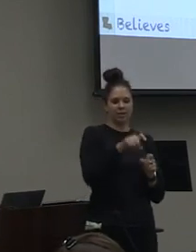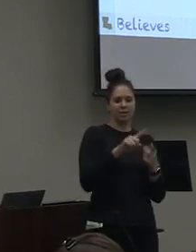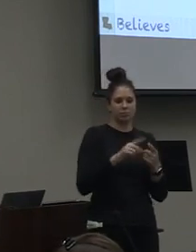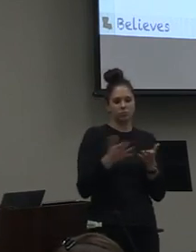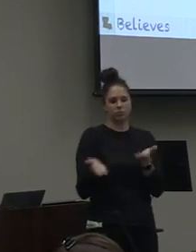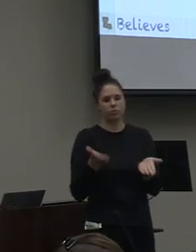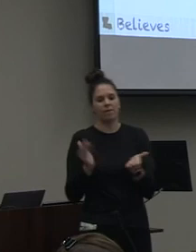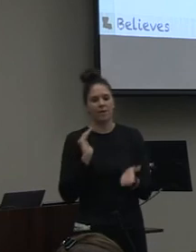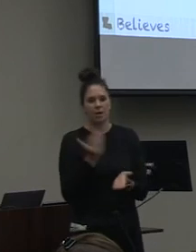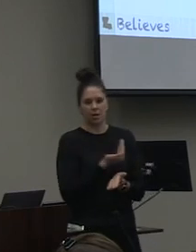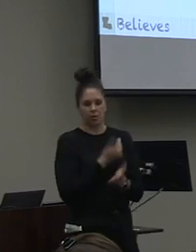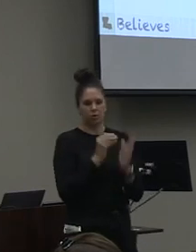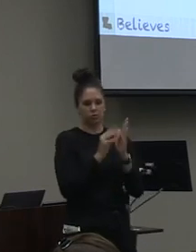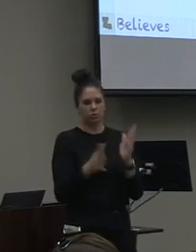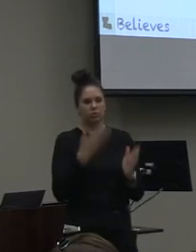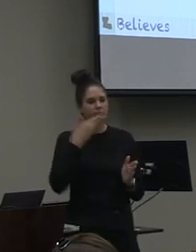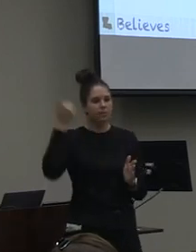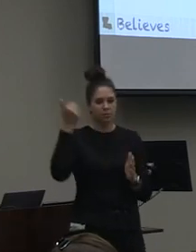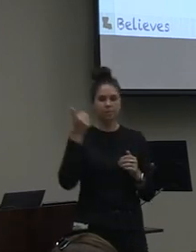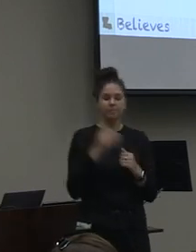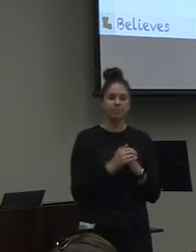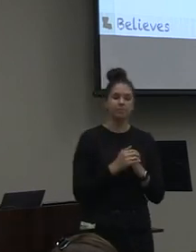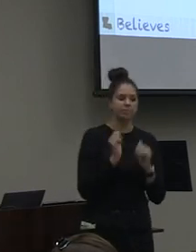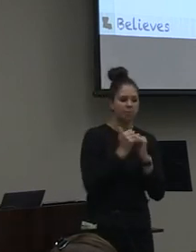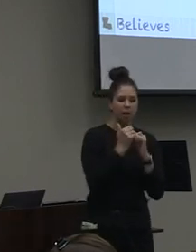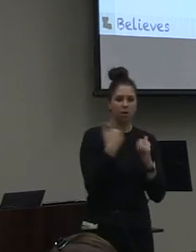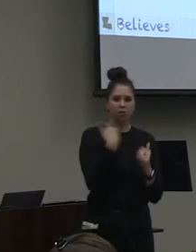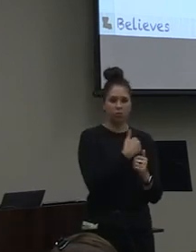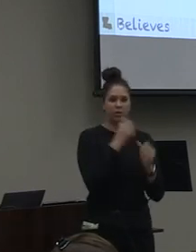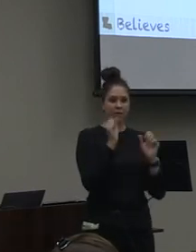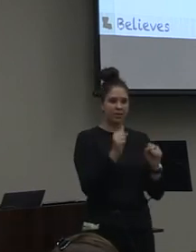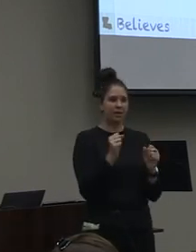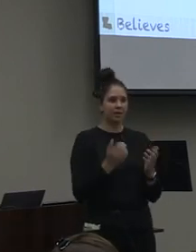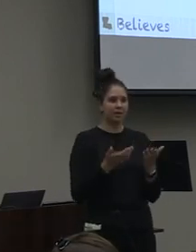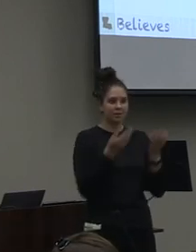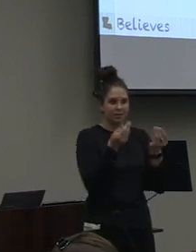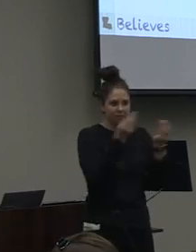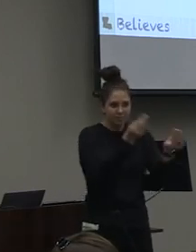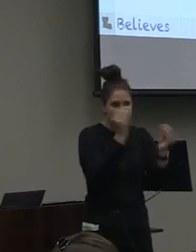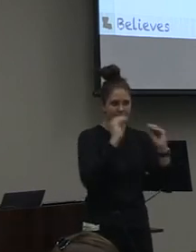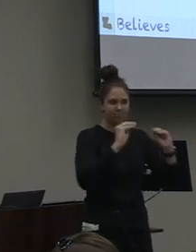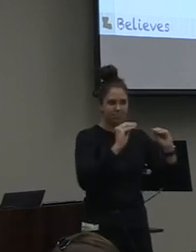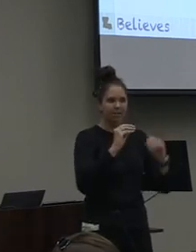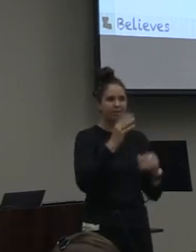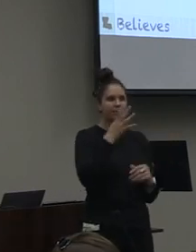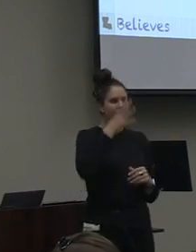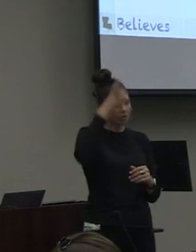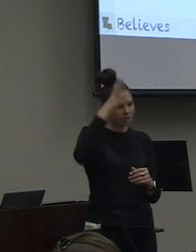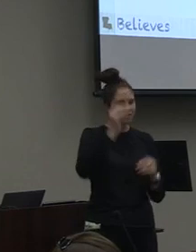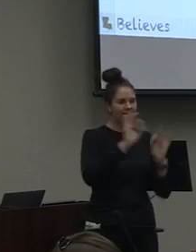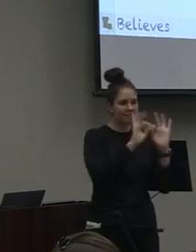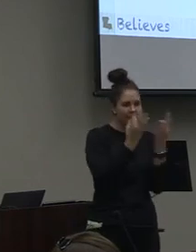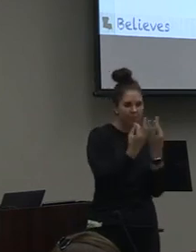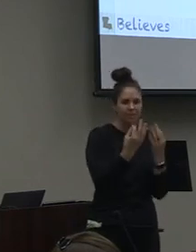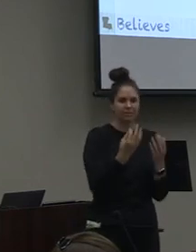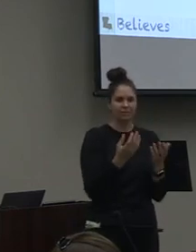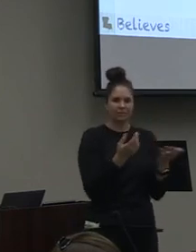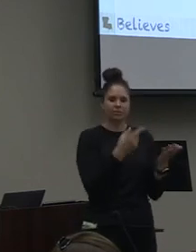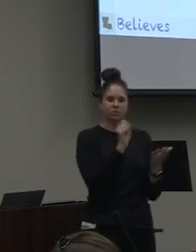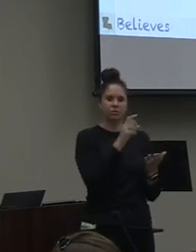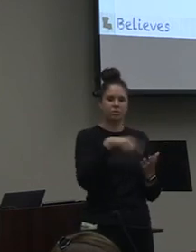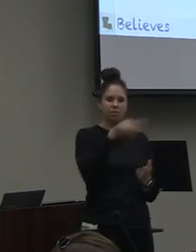our students, and how we can equip our parents and our families with the tools that they need.